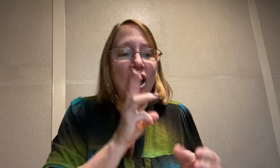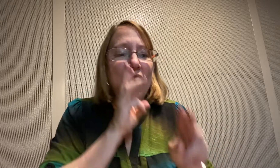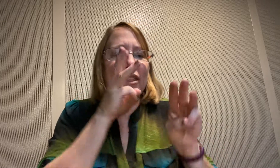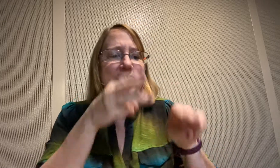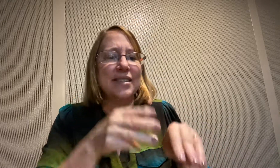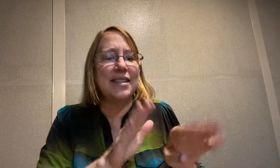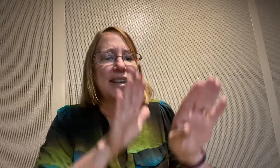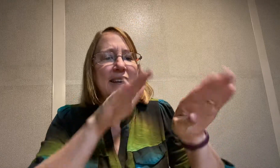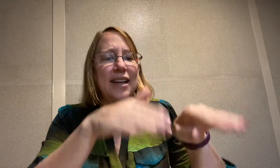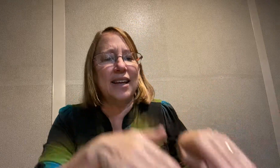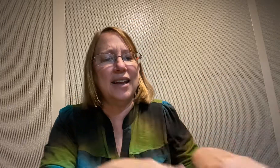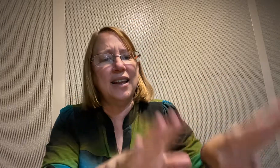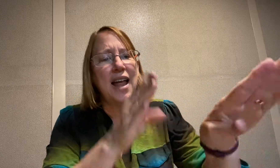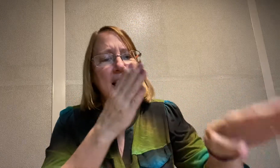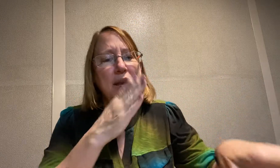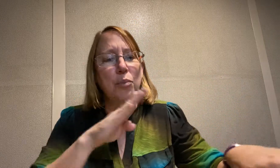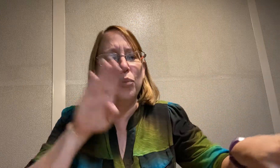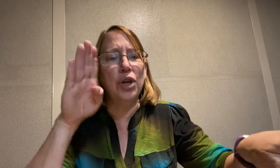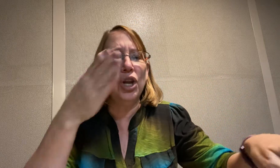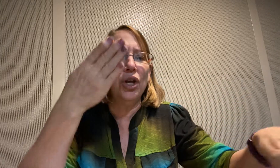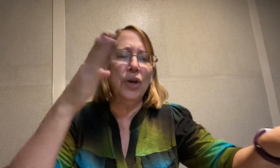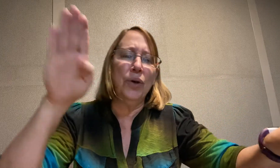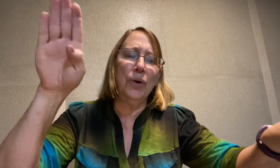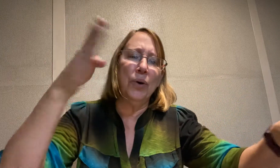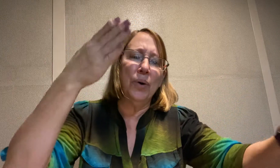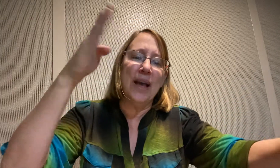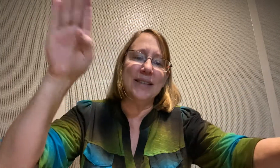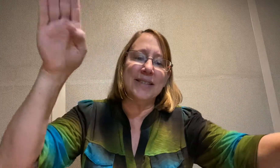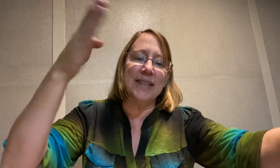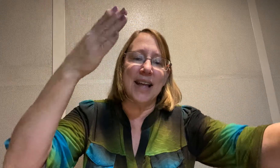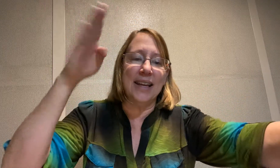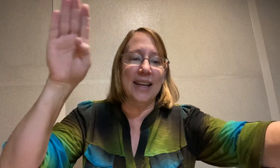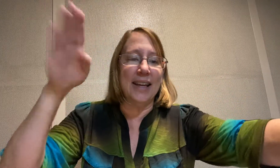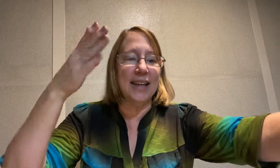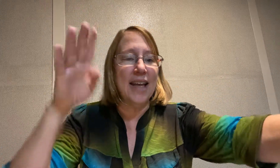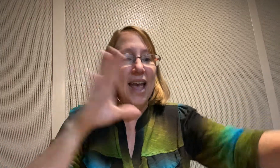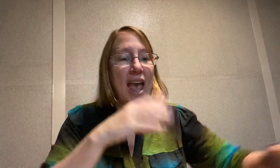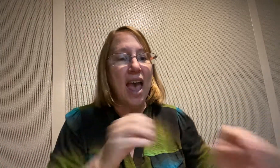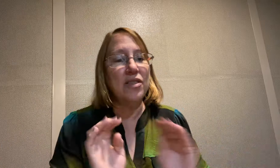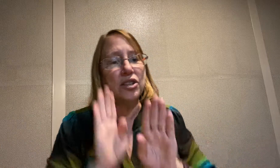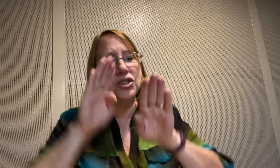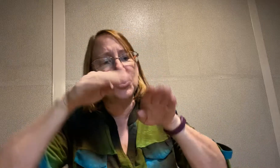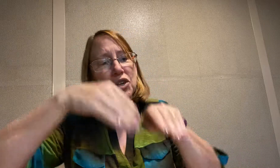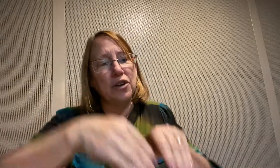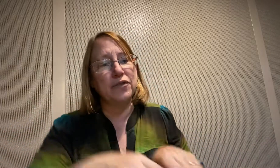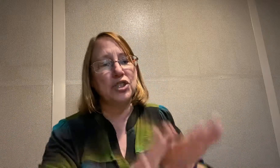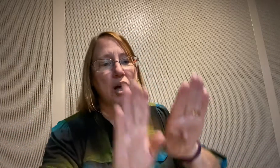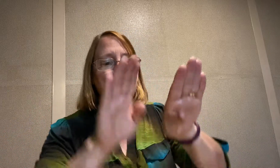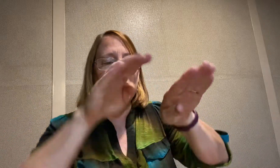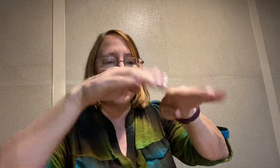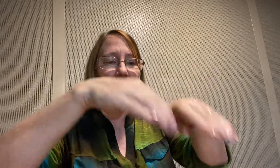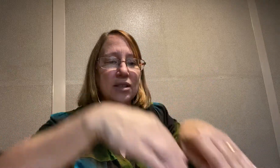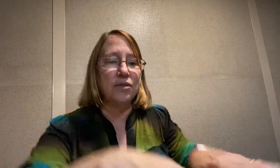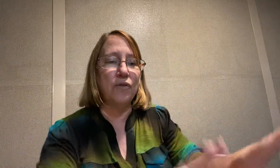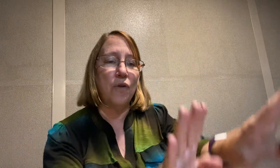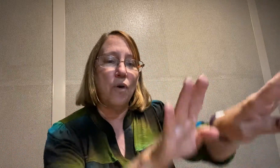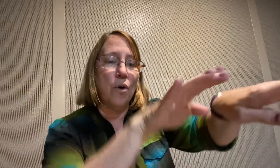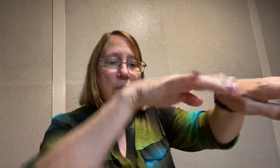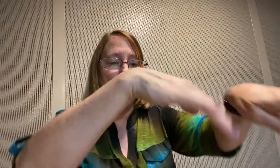the sea lying blue and sunny, and the surf tumbling as its foam along